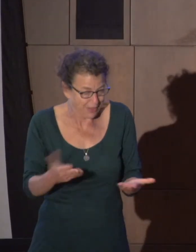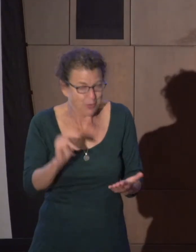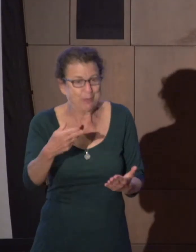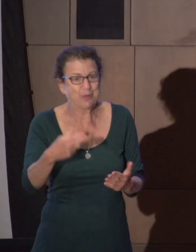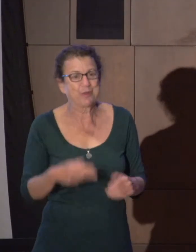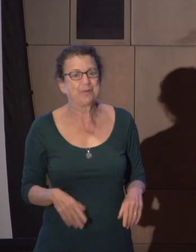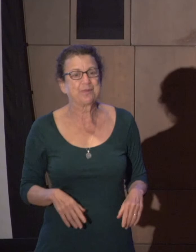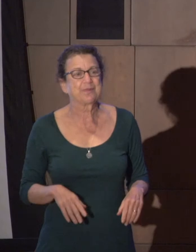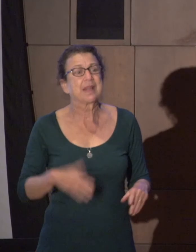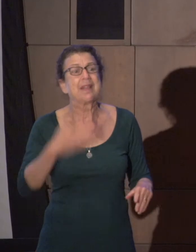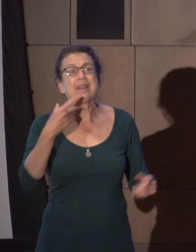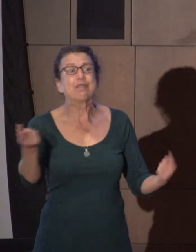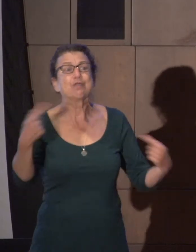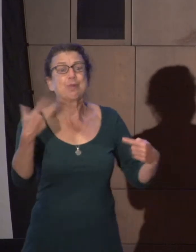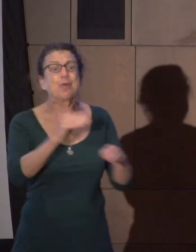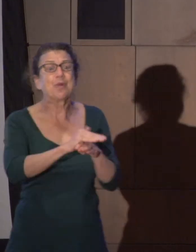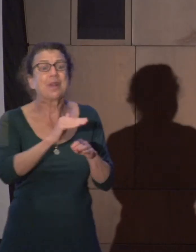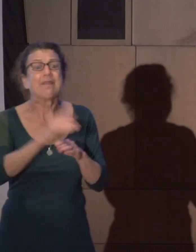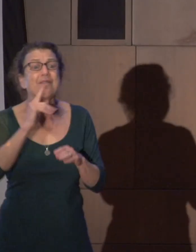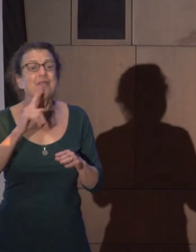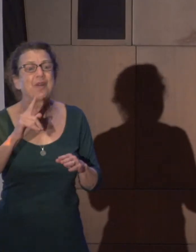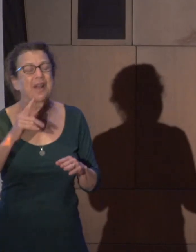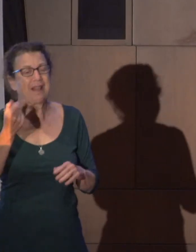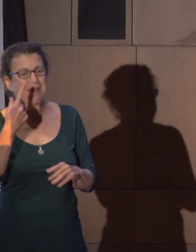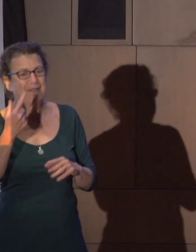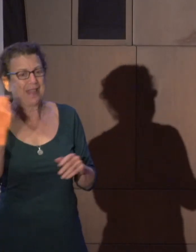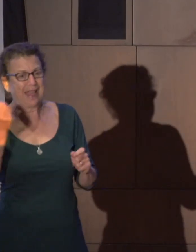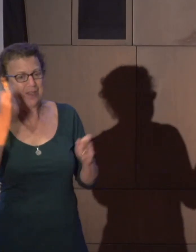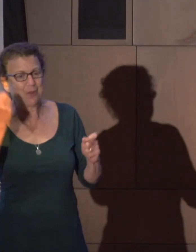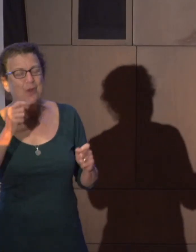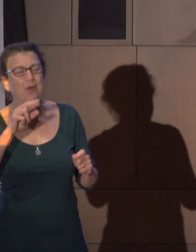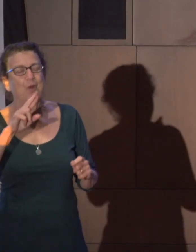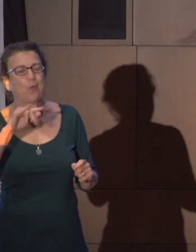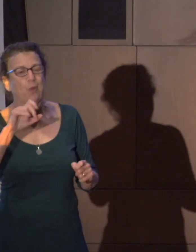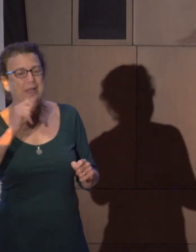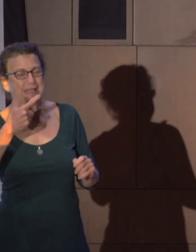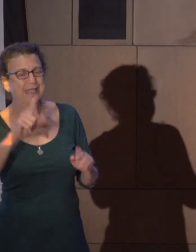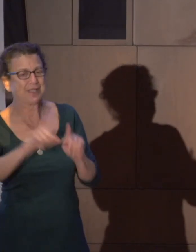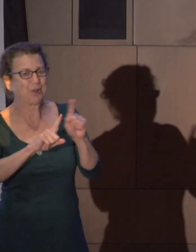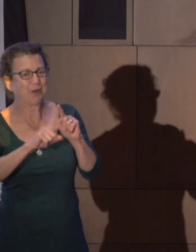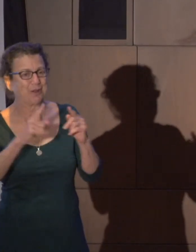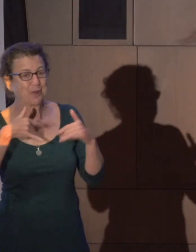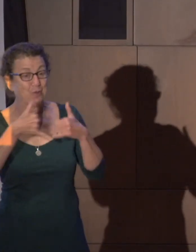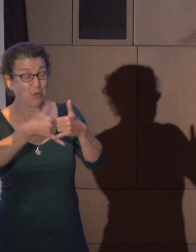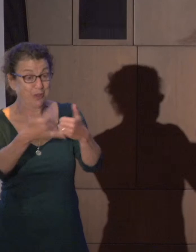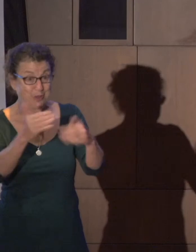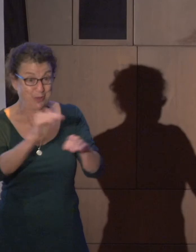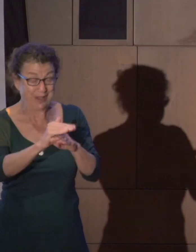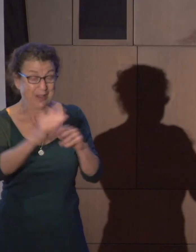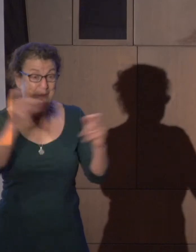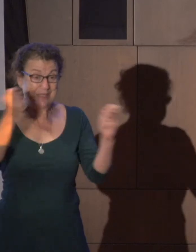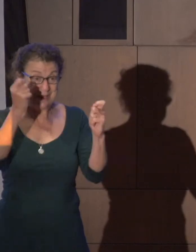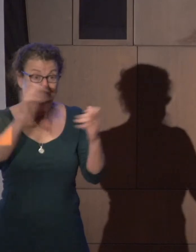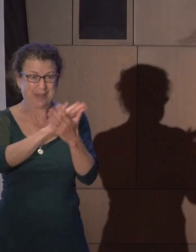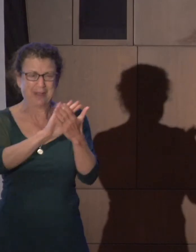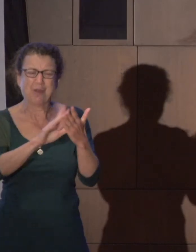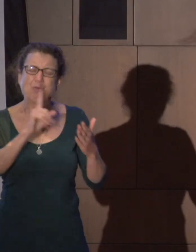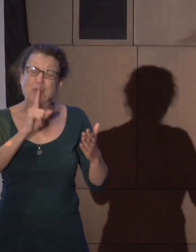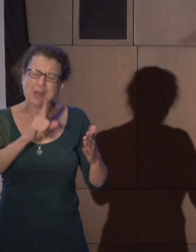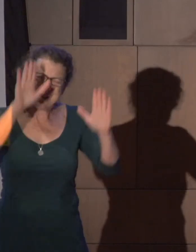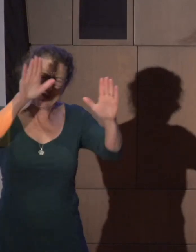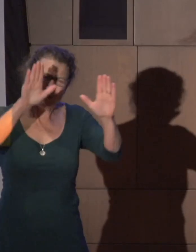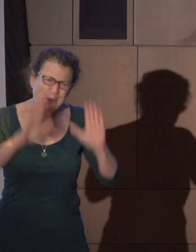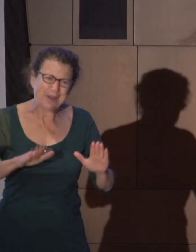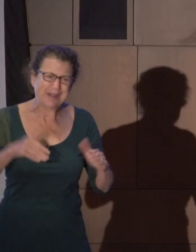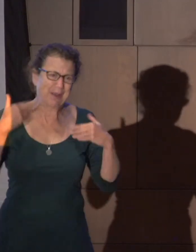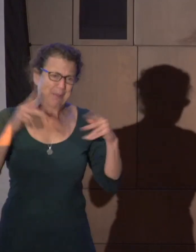Hampshire. Thank you for joining us tonight for the 11th Annual Rising Stars Awards. This evening, we will be celebrating some truly